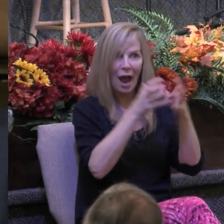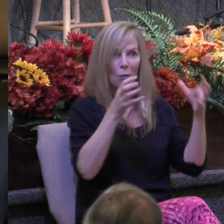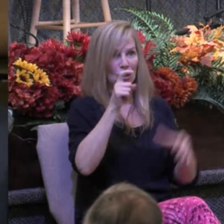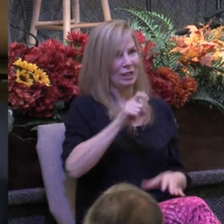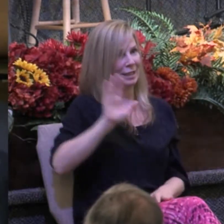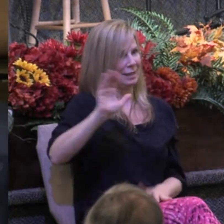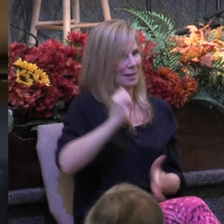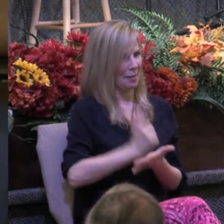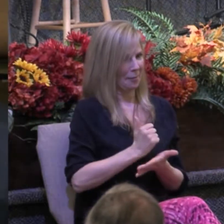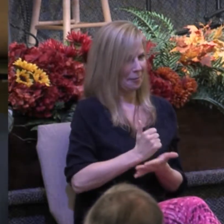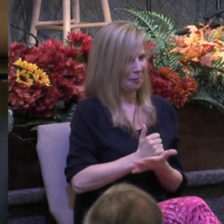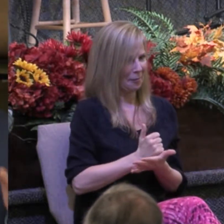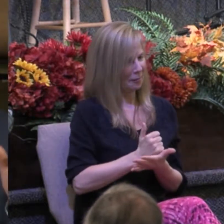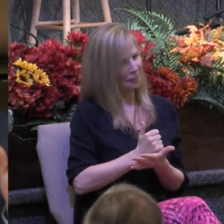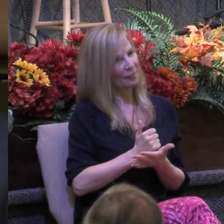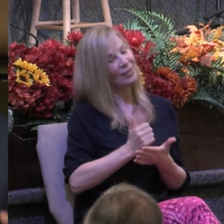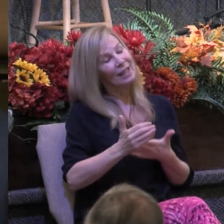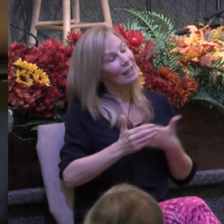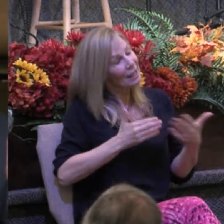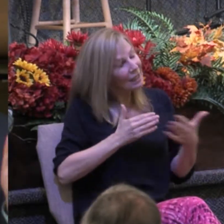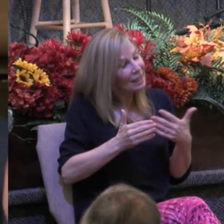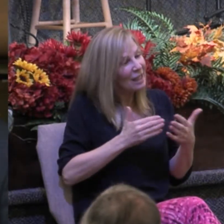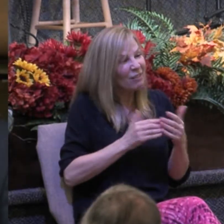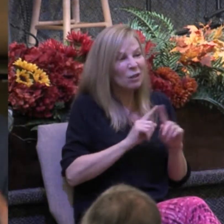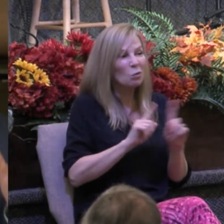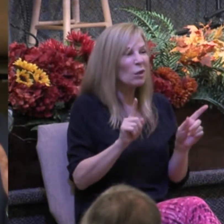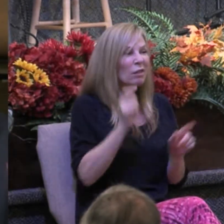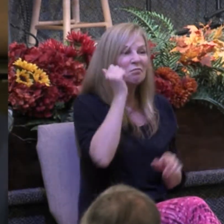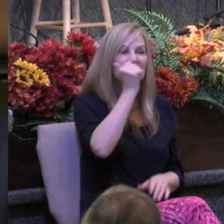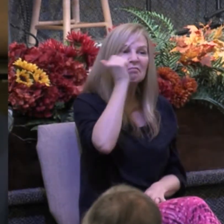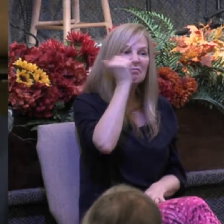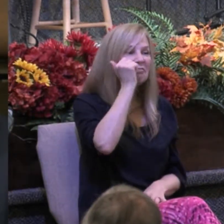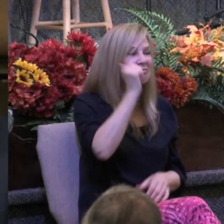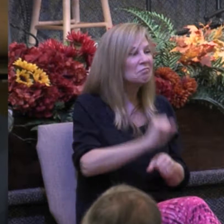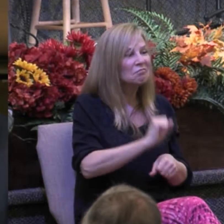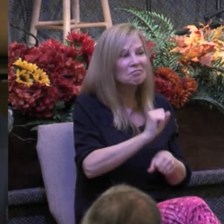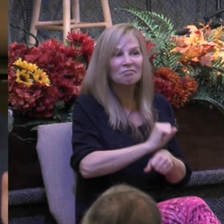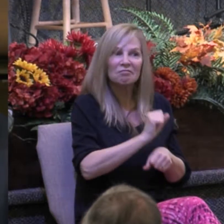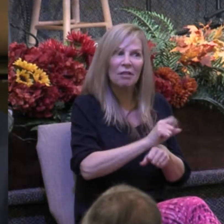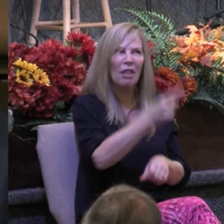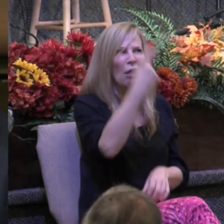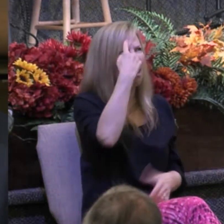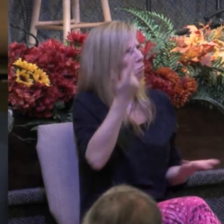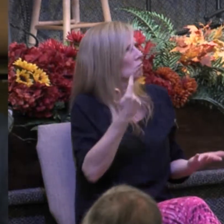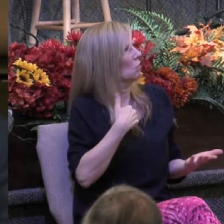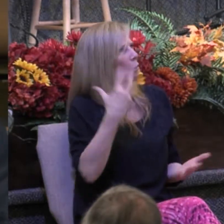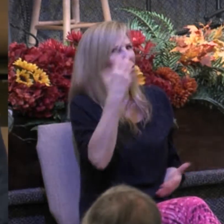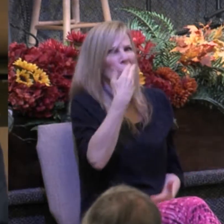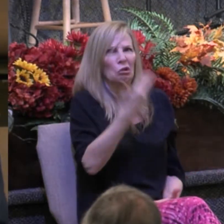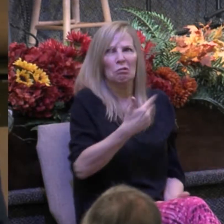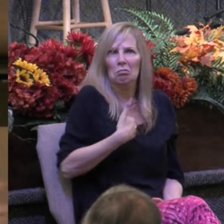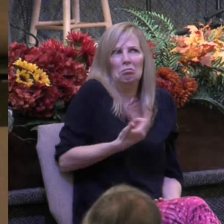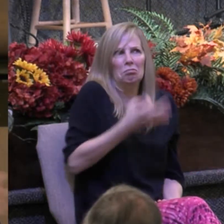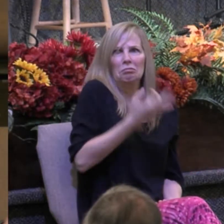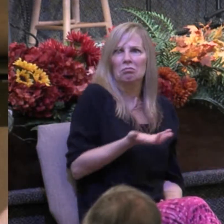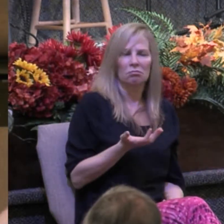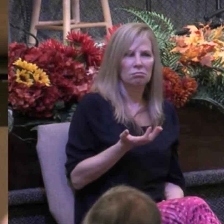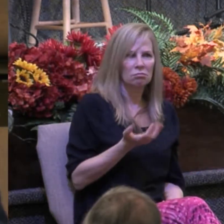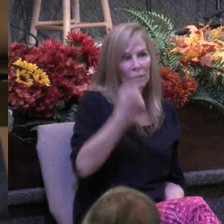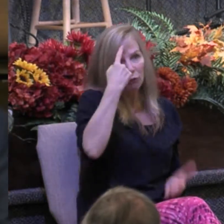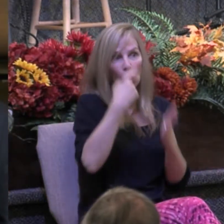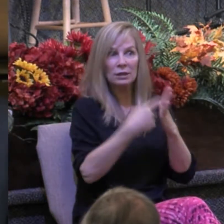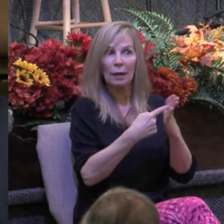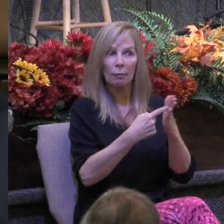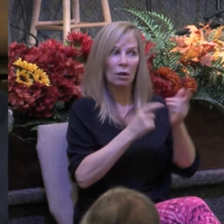help, even in some very ordinary tasks, which they thought they were pretty good at, like being capable